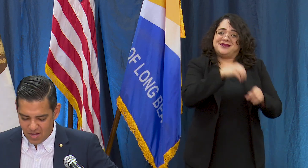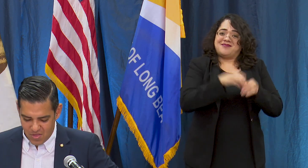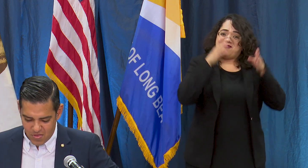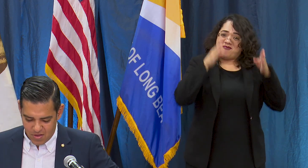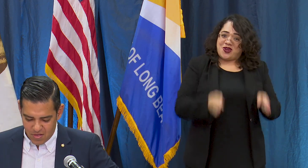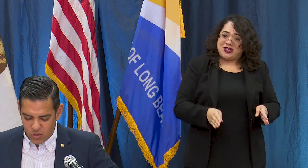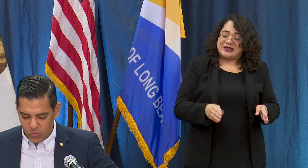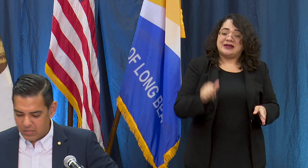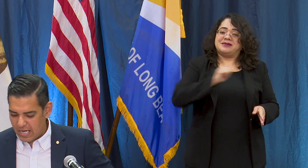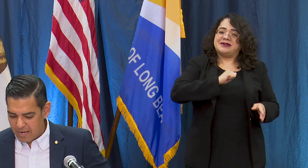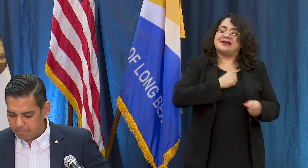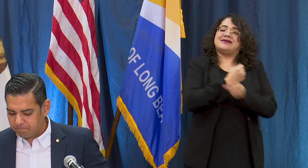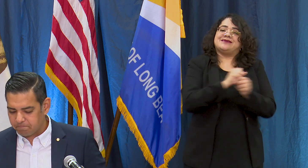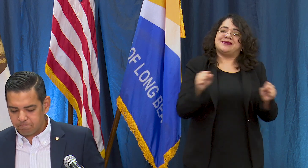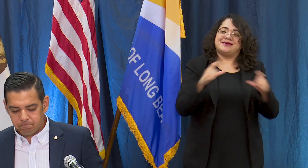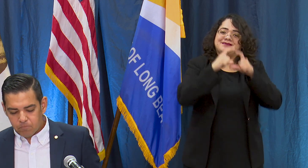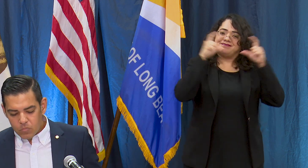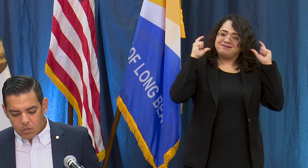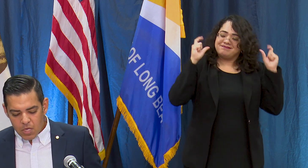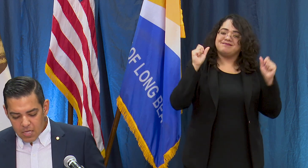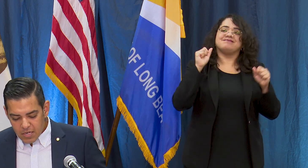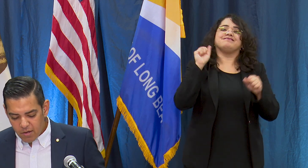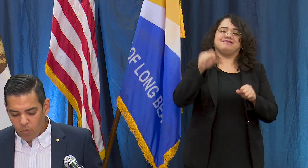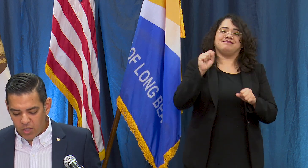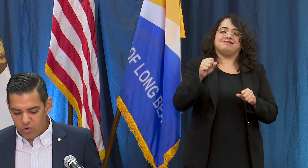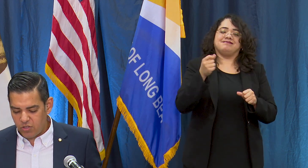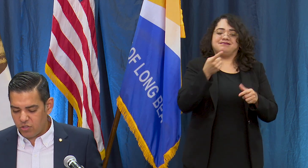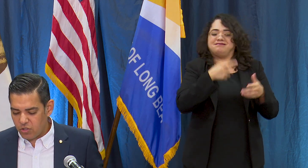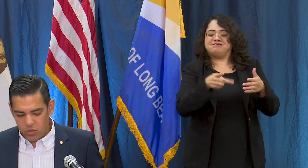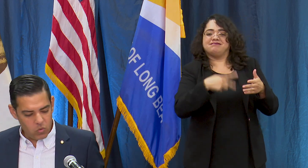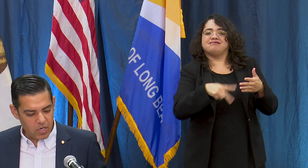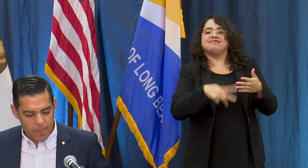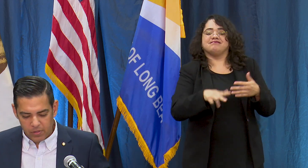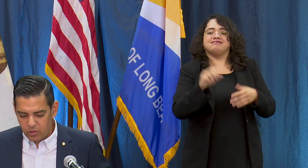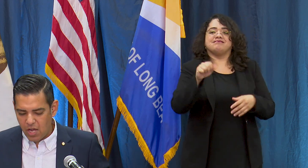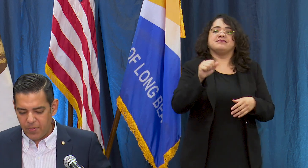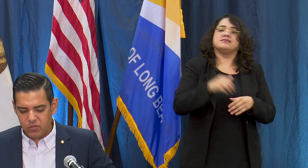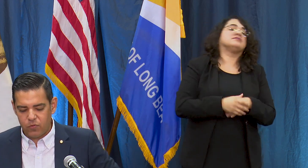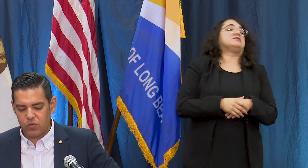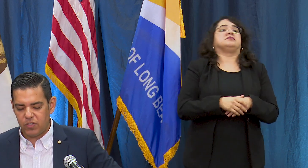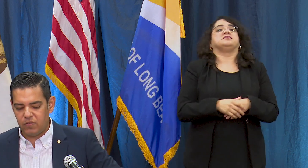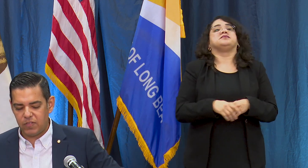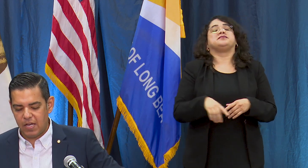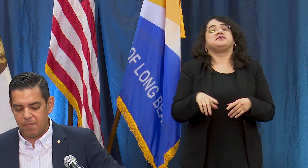safely in the weeks ahead. Now I want to transition to a couple other